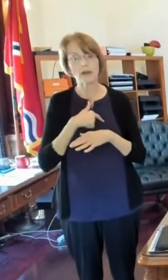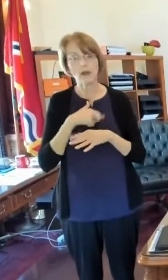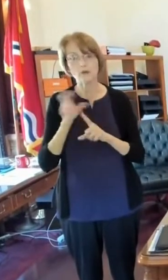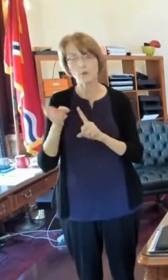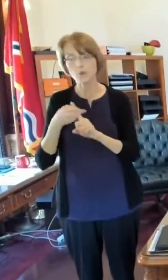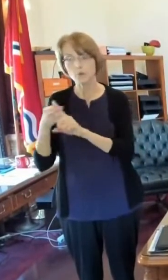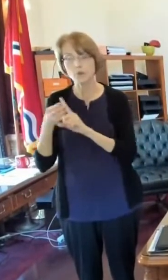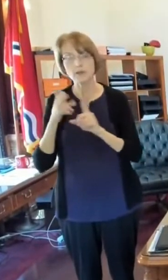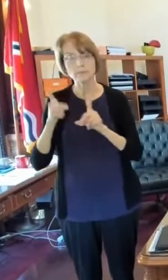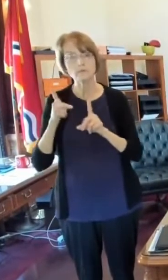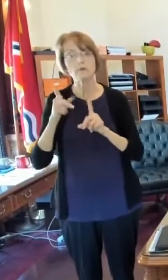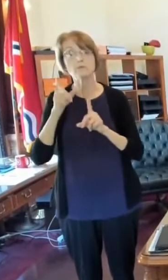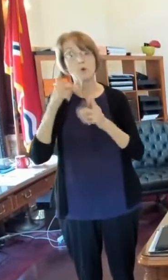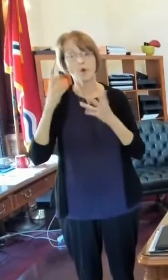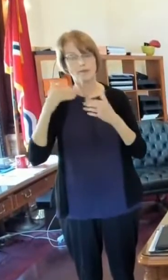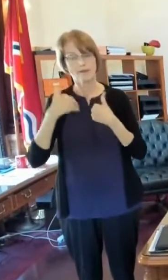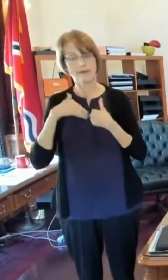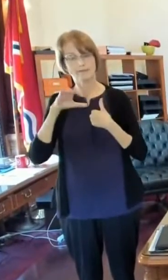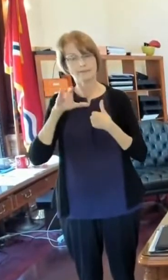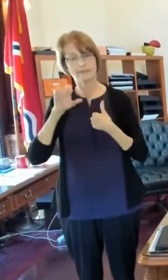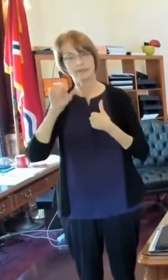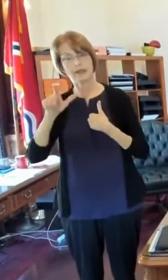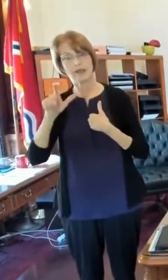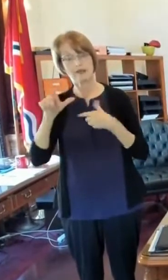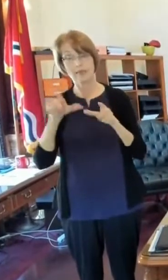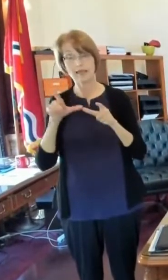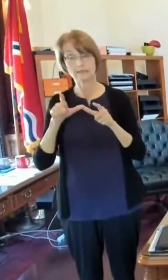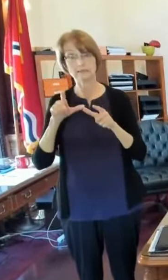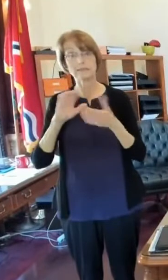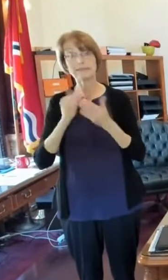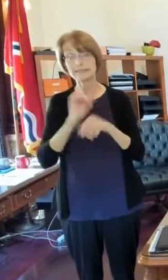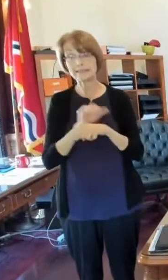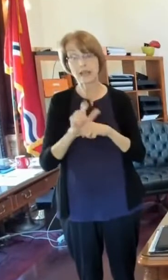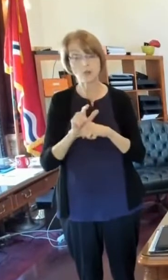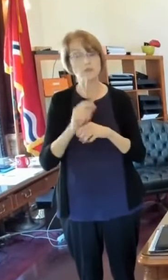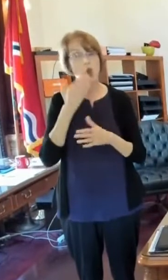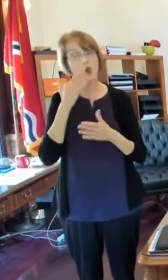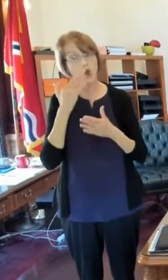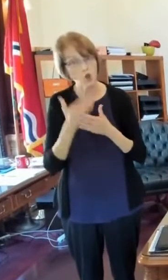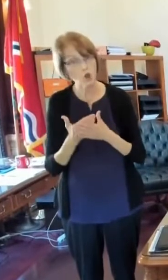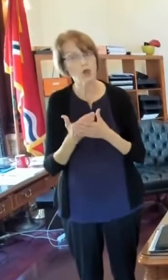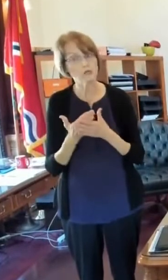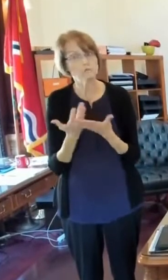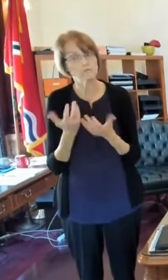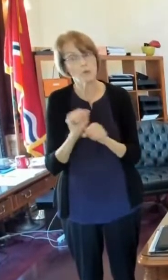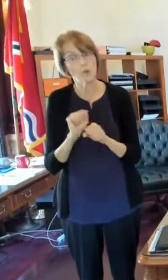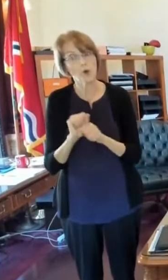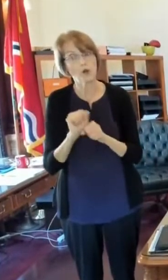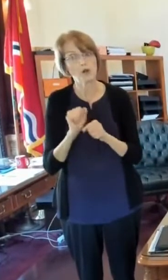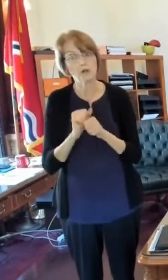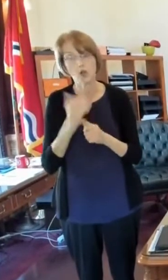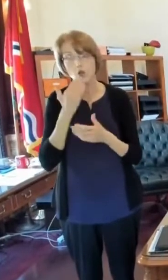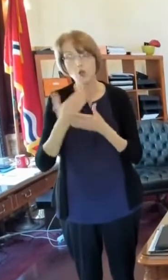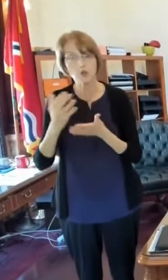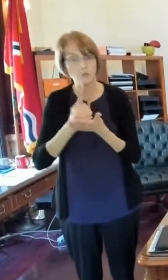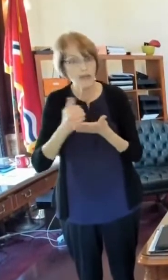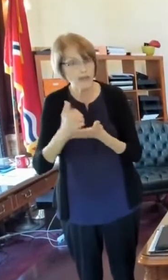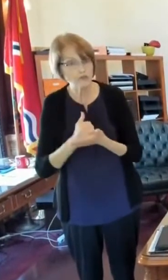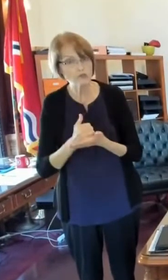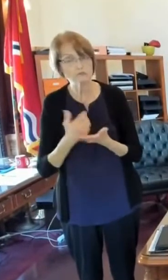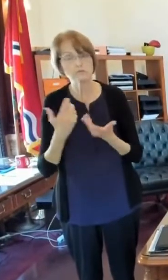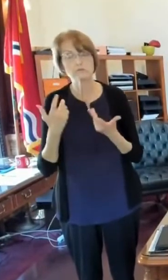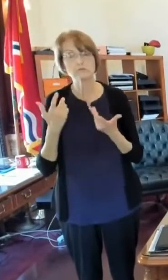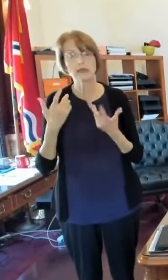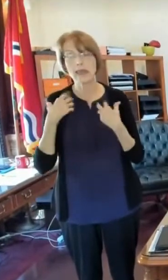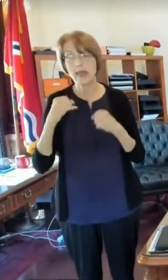CDL licenses. City of St. Louis is a good place to work. It's, paid a good wage,